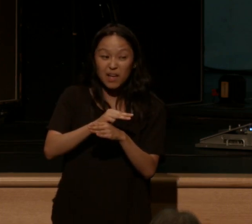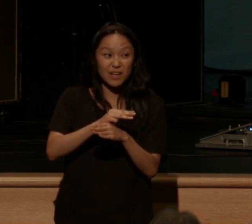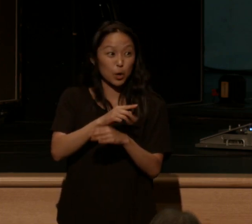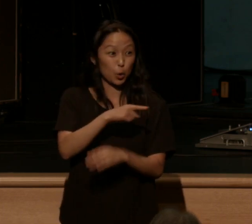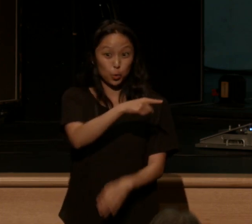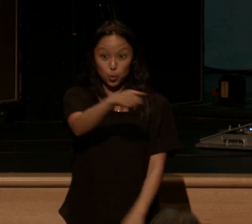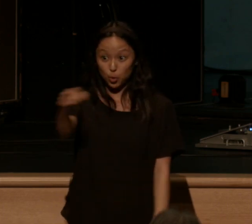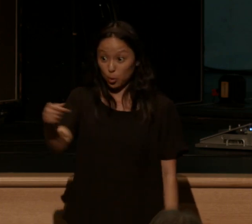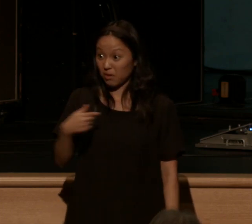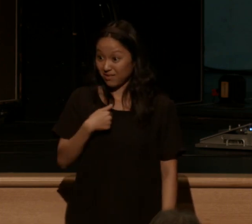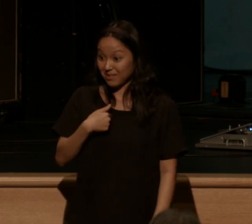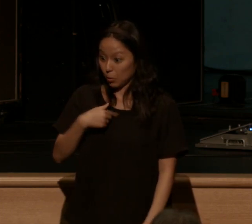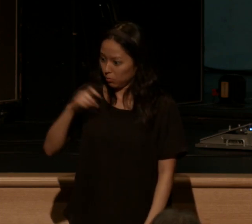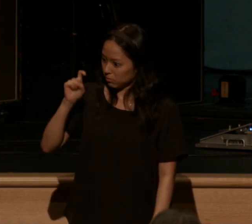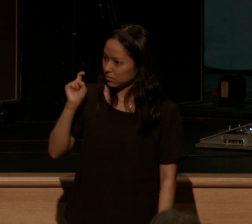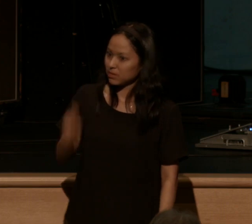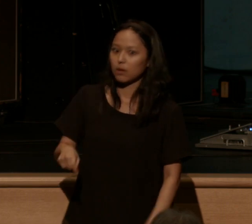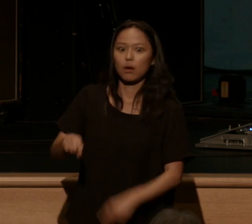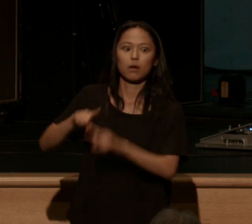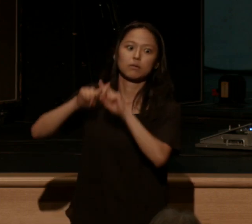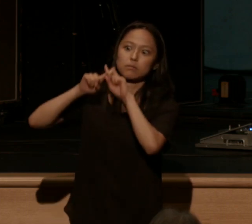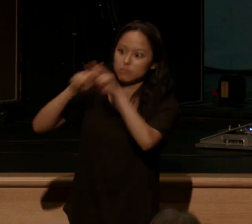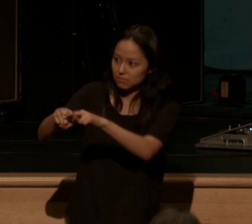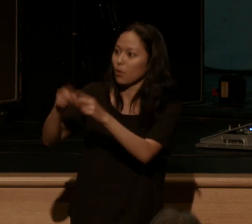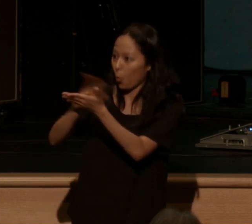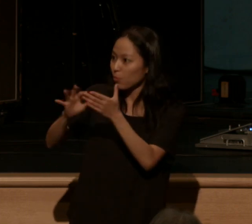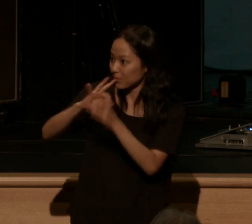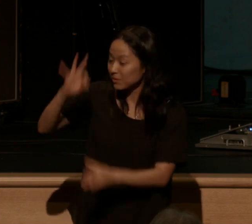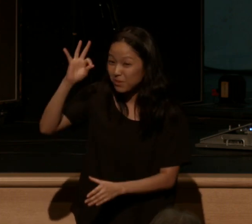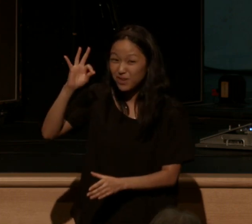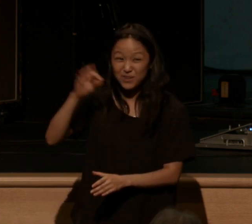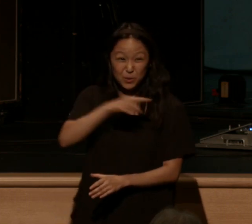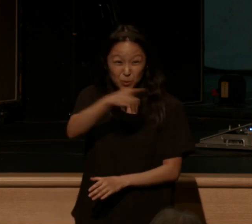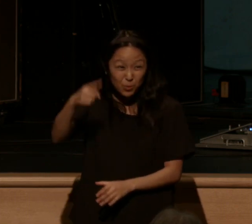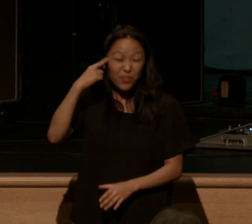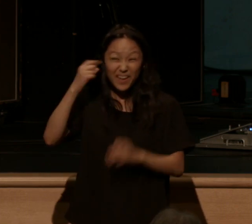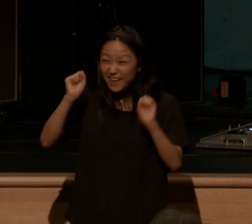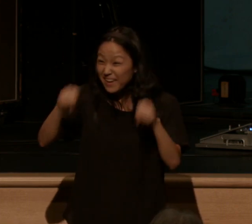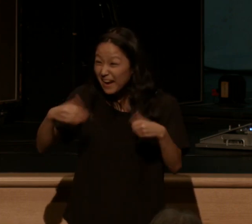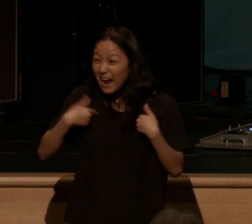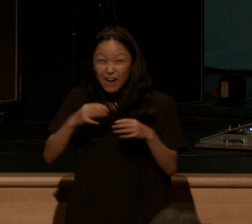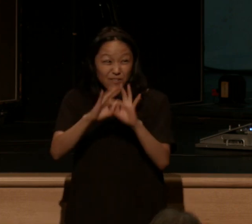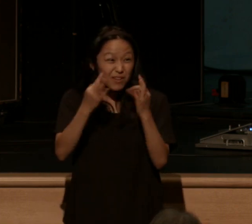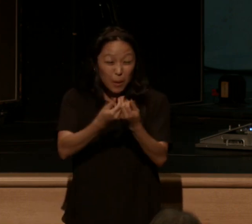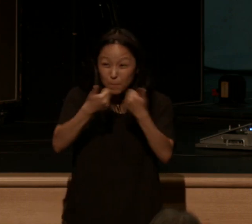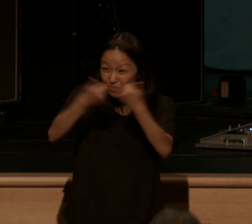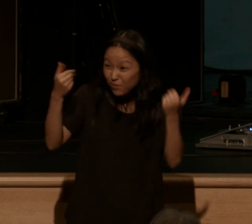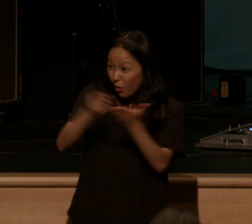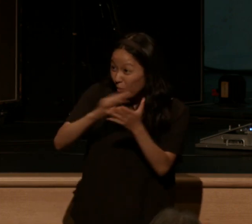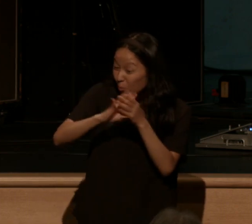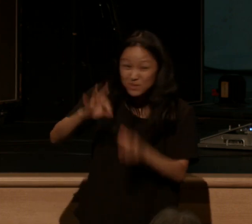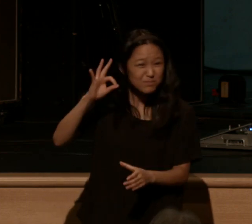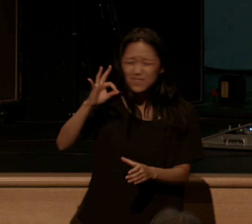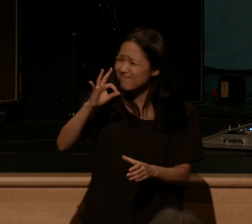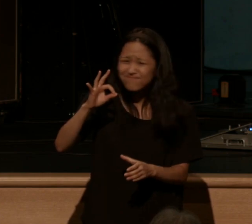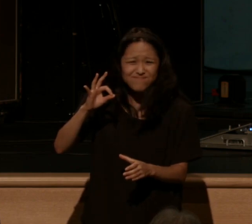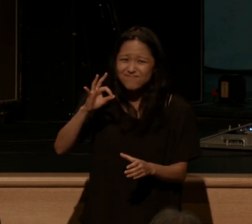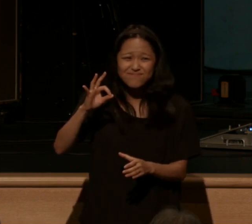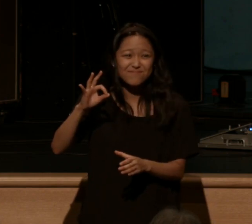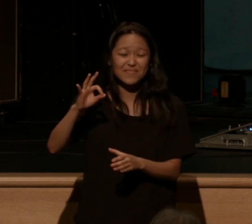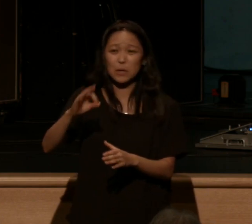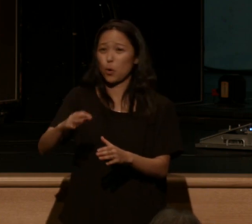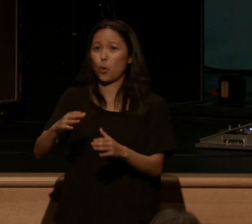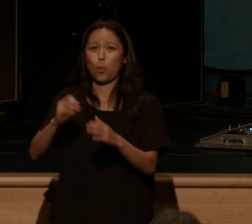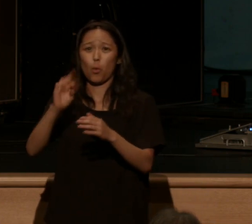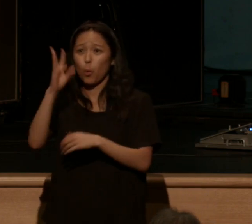and I are not dependent upon the Holy Spirit? And you think you can have a family apart from the pens of the Holy Spirit or the life for